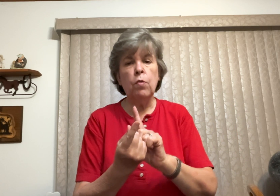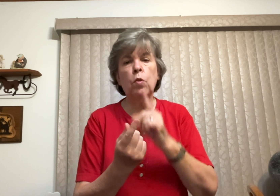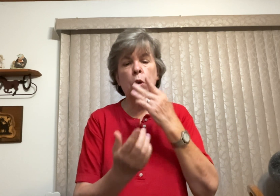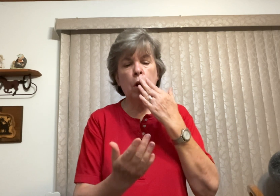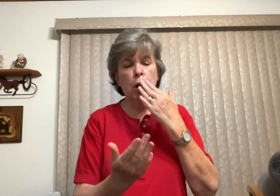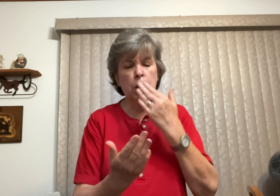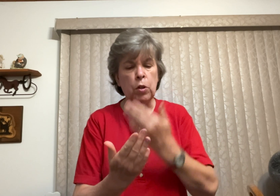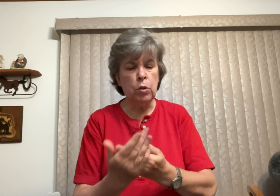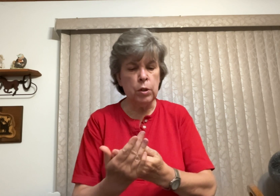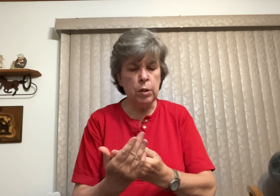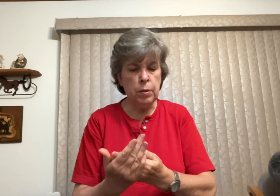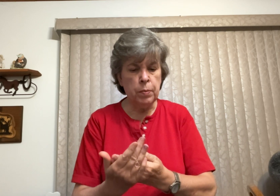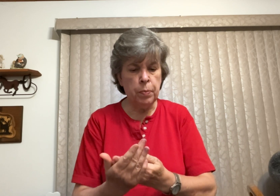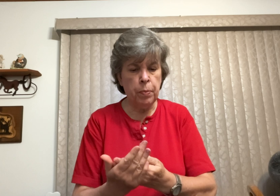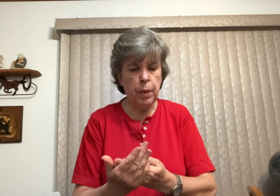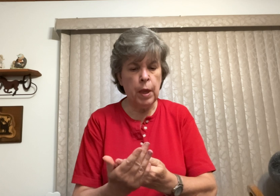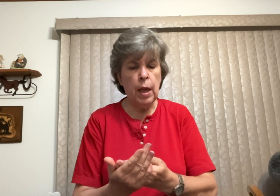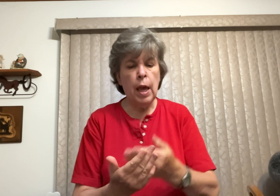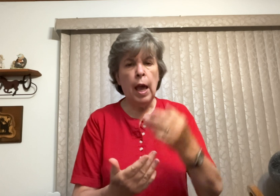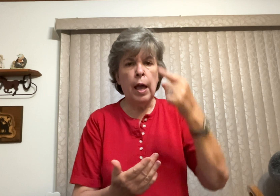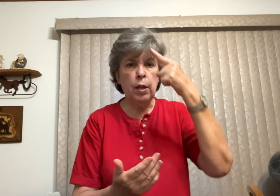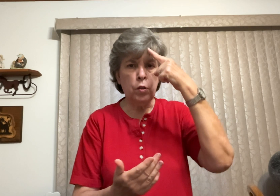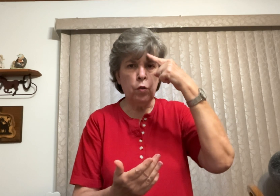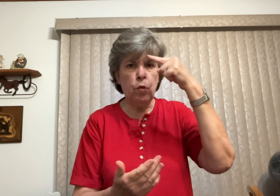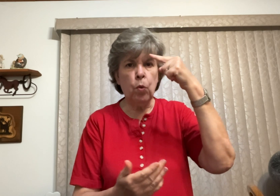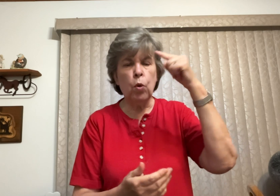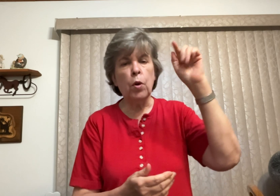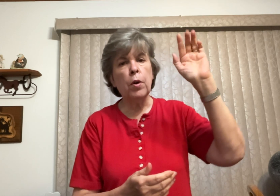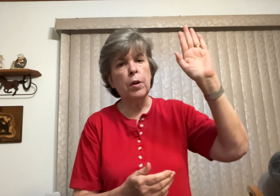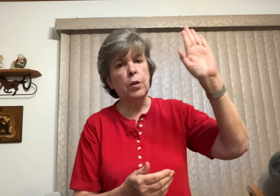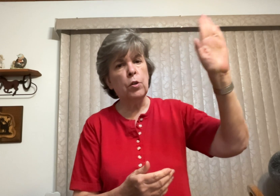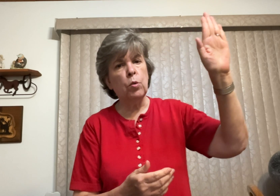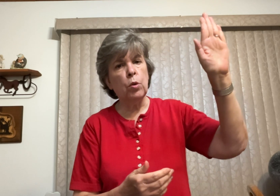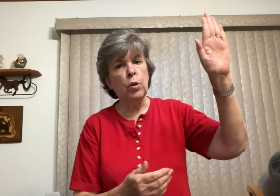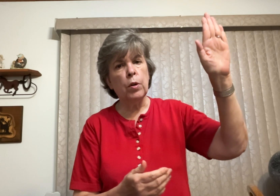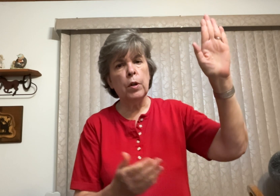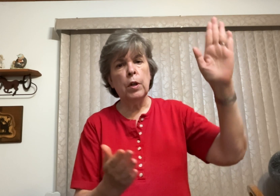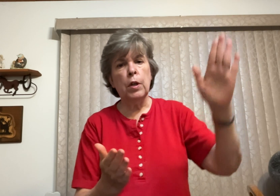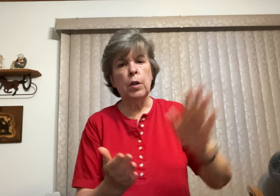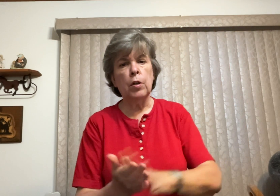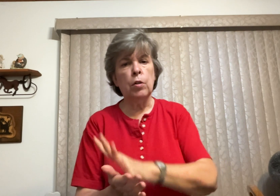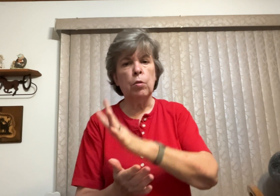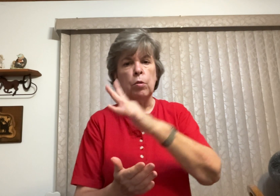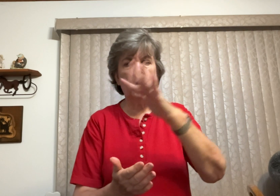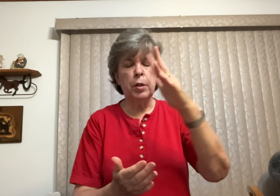for our good and for your glory.